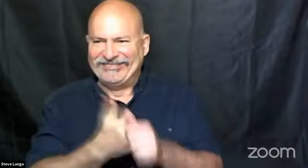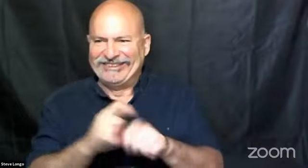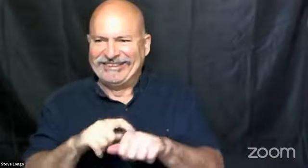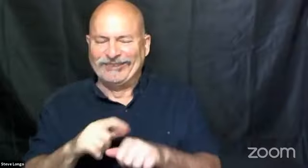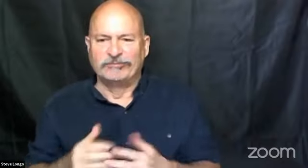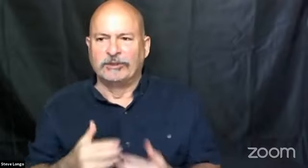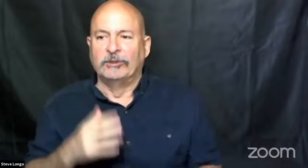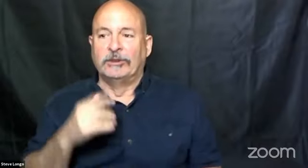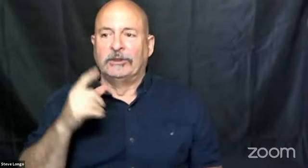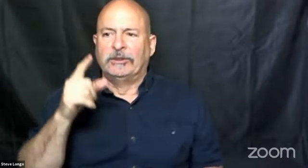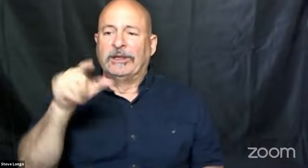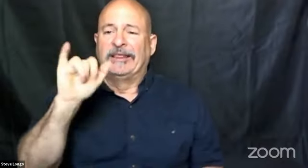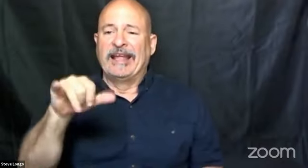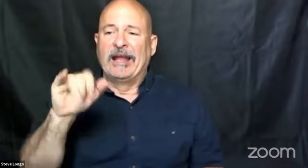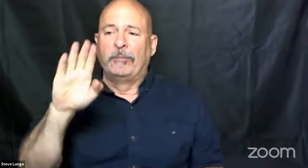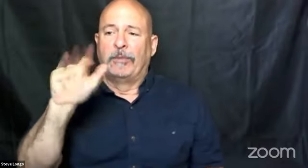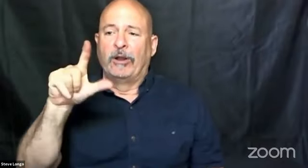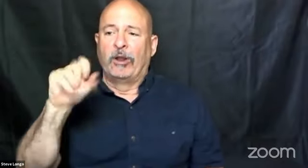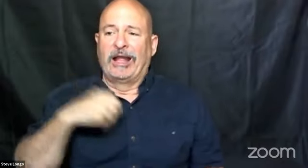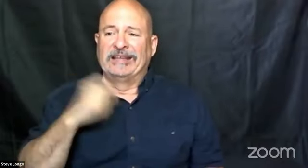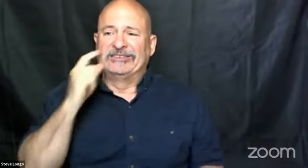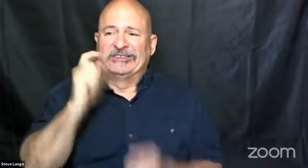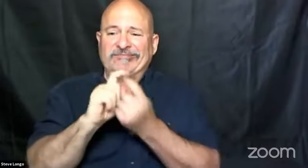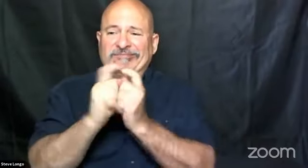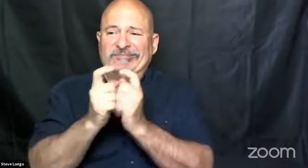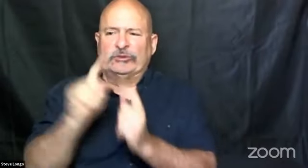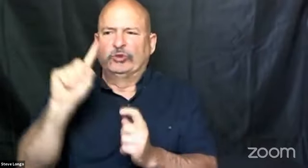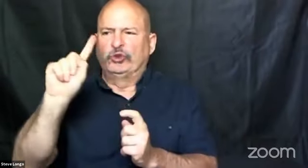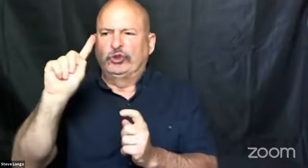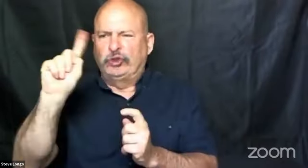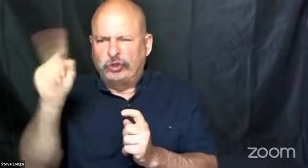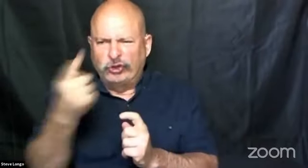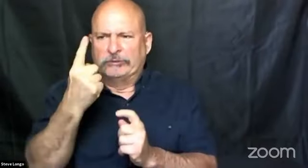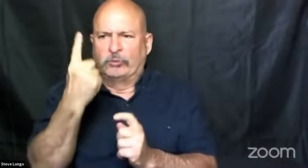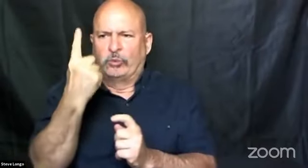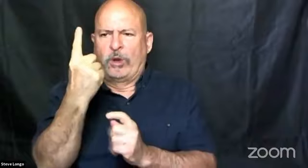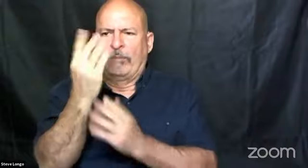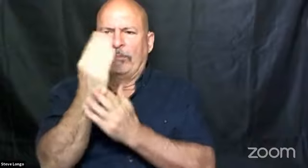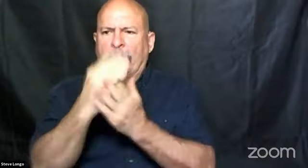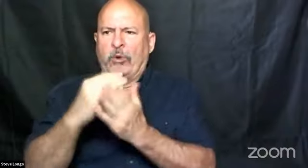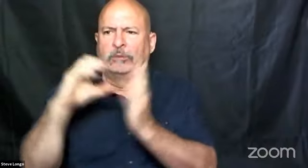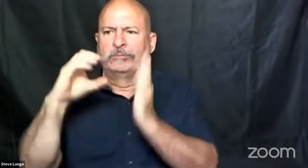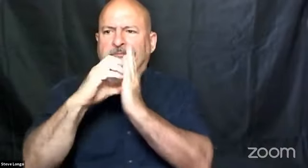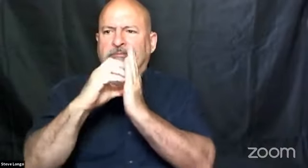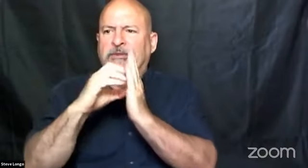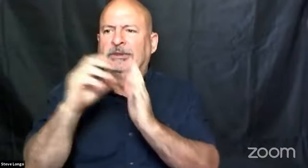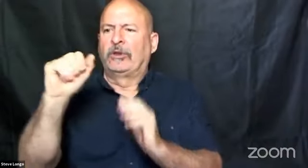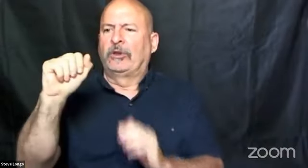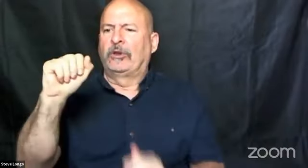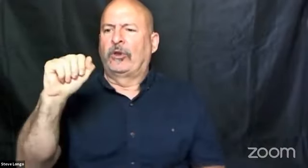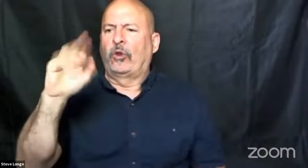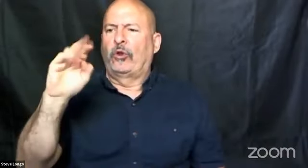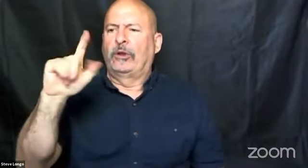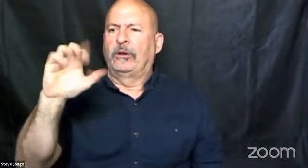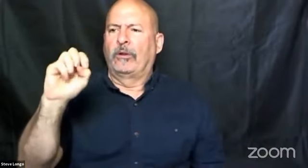Okay, bear with me. Sorry, my computer's asking permission to share audio. So in terms of the ratification of bylaws, there was one